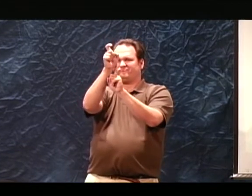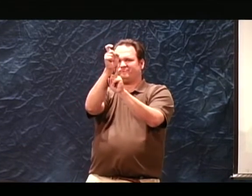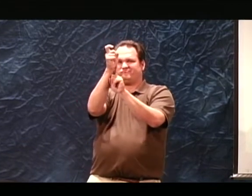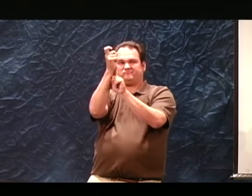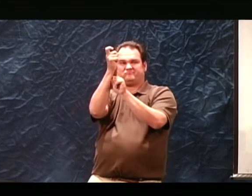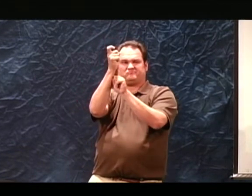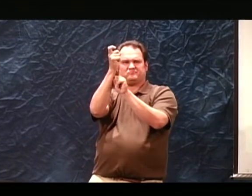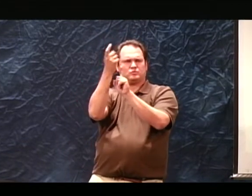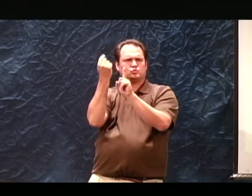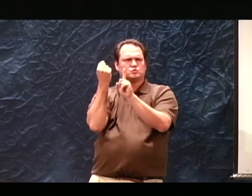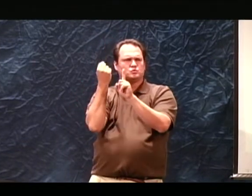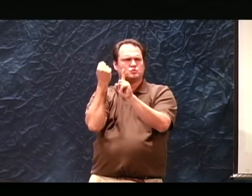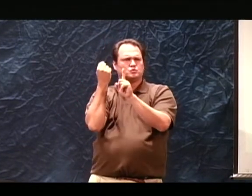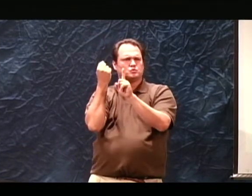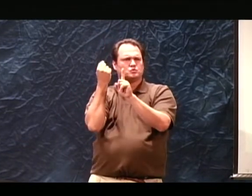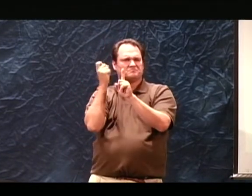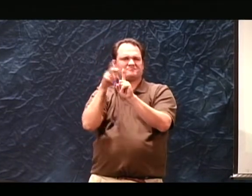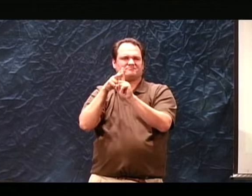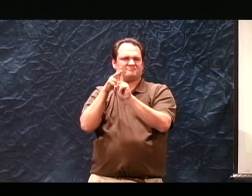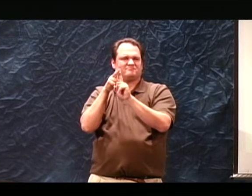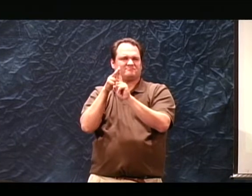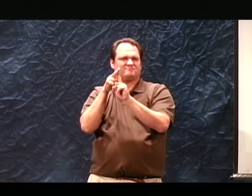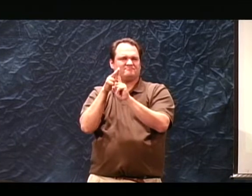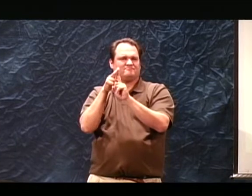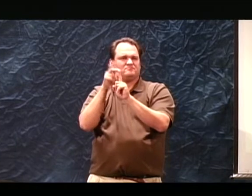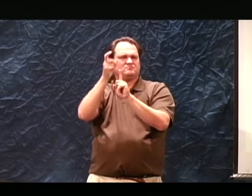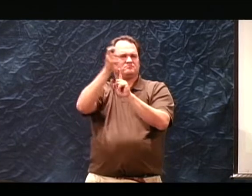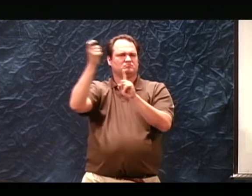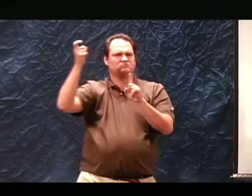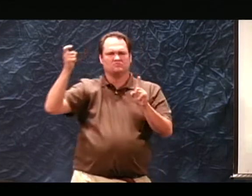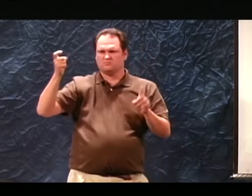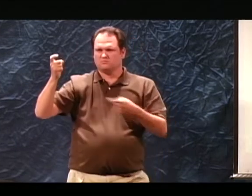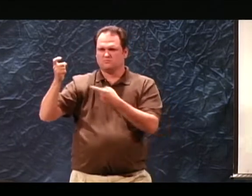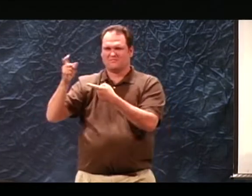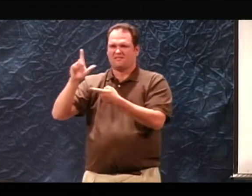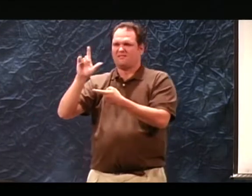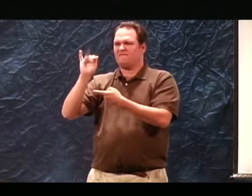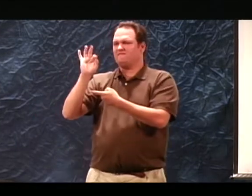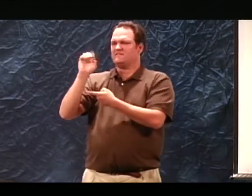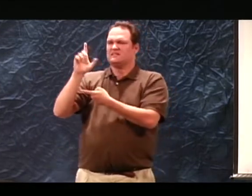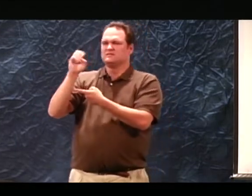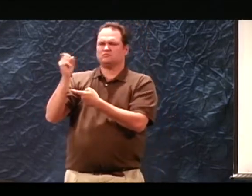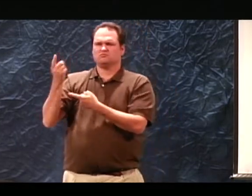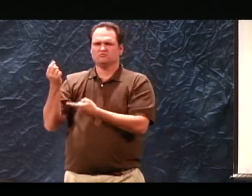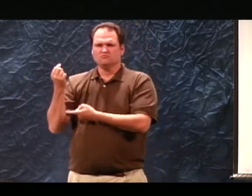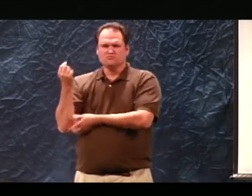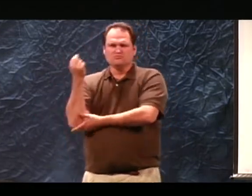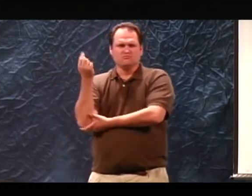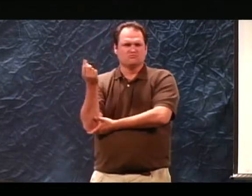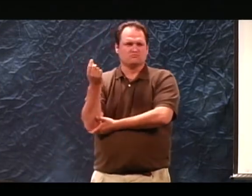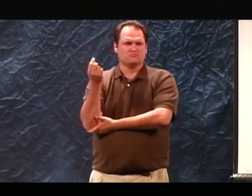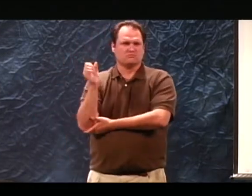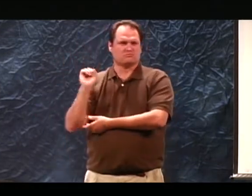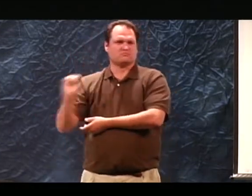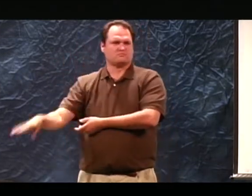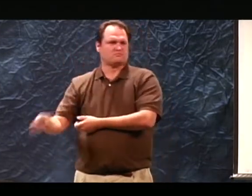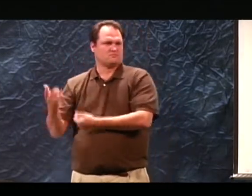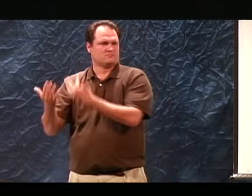and if one of those were not married it would wither and die and be cut off